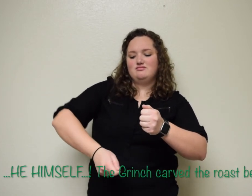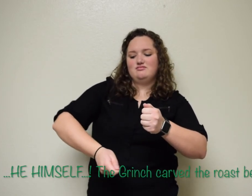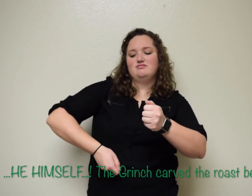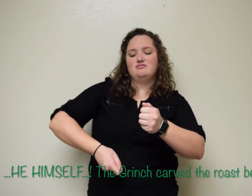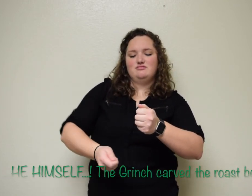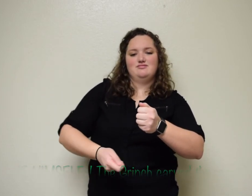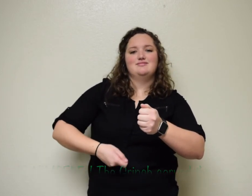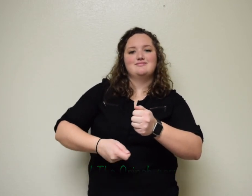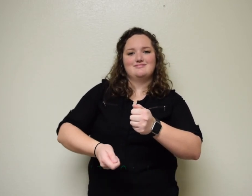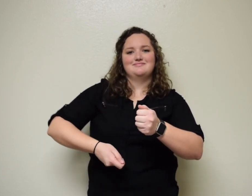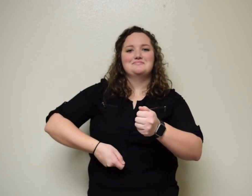roast beast